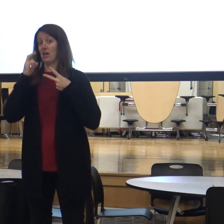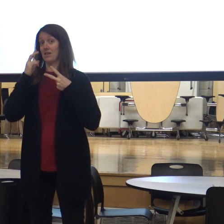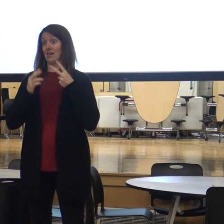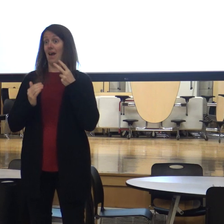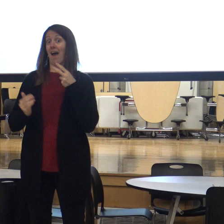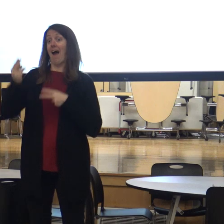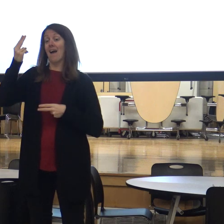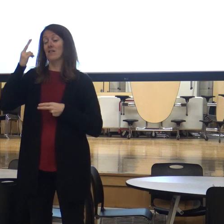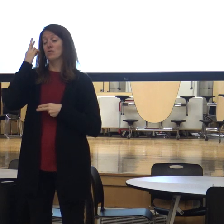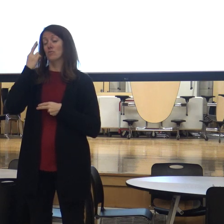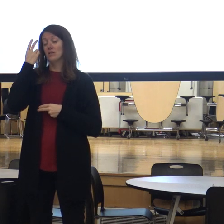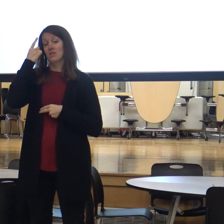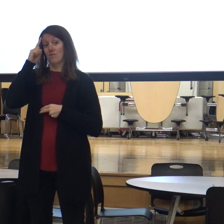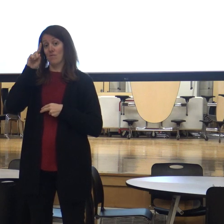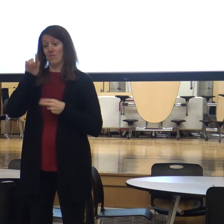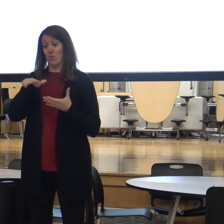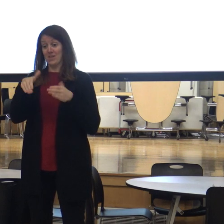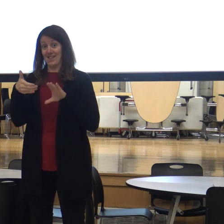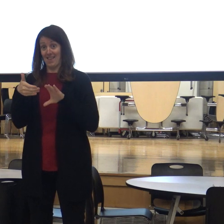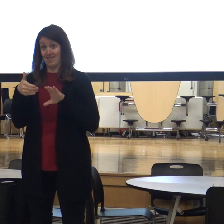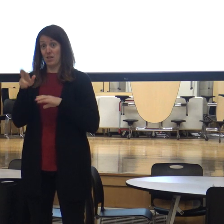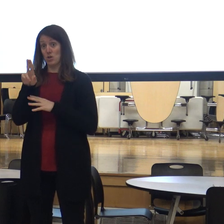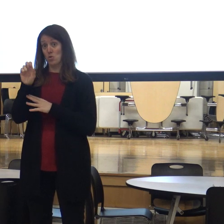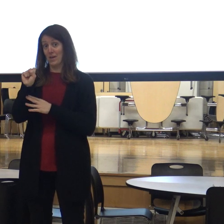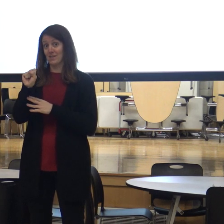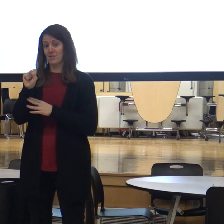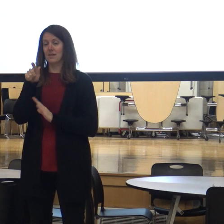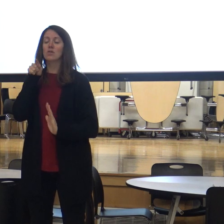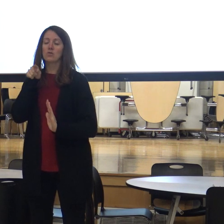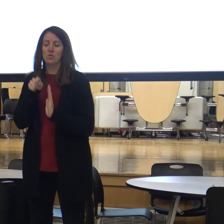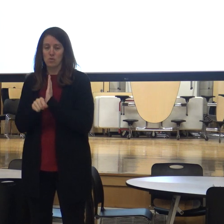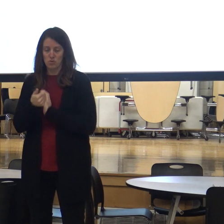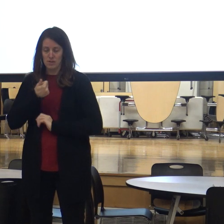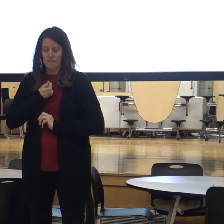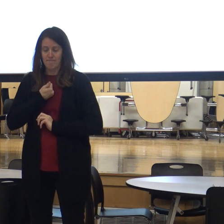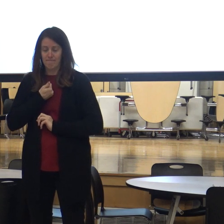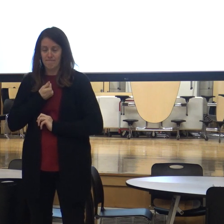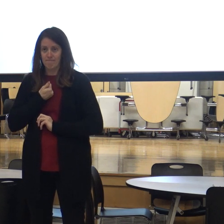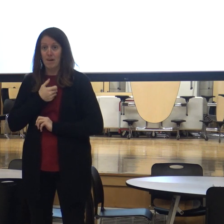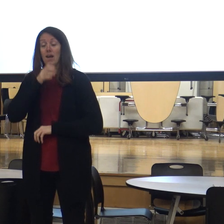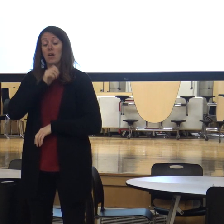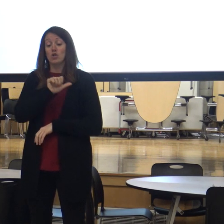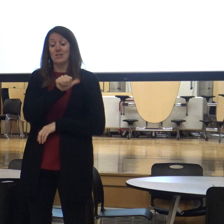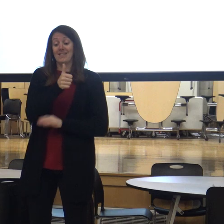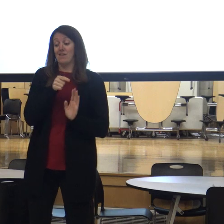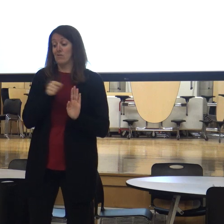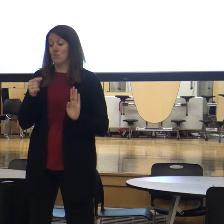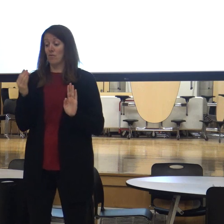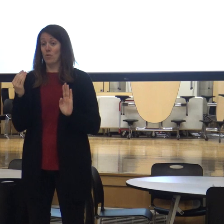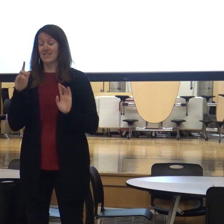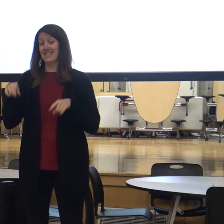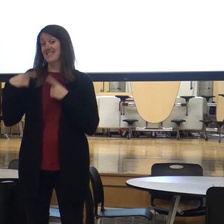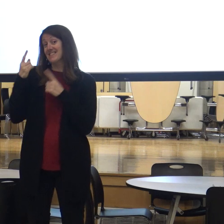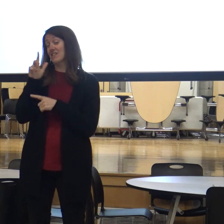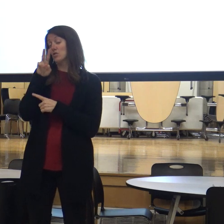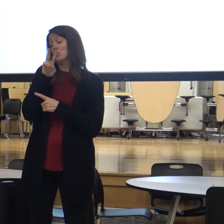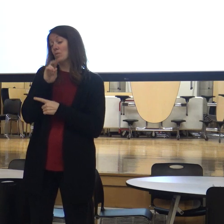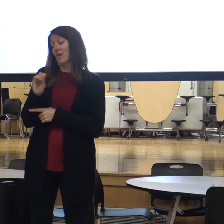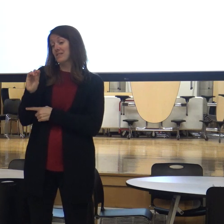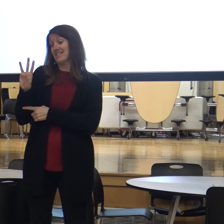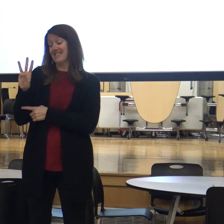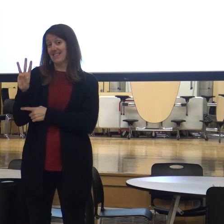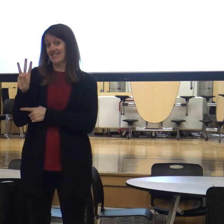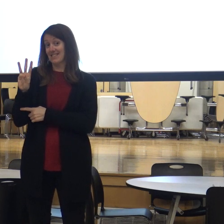is suicide. If you look at ages 10 to 14, since 2006, the number of suicides have